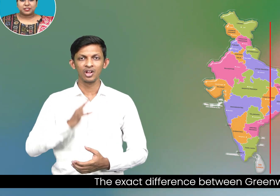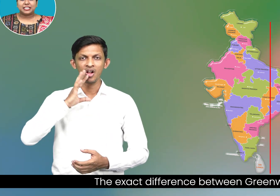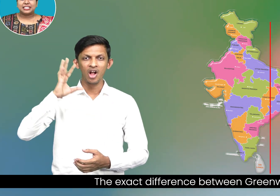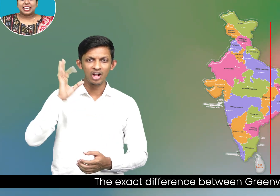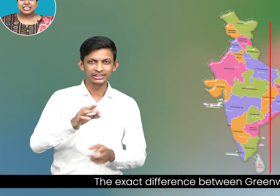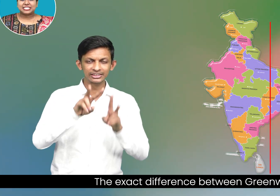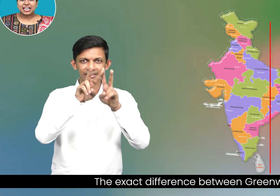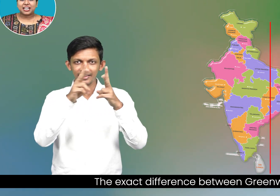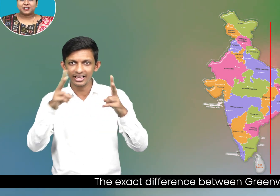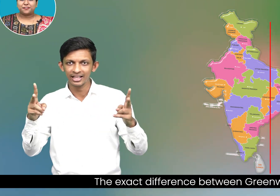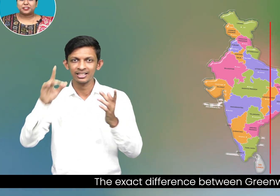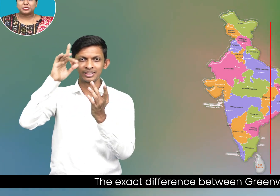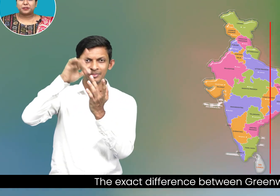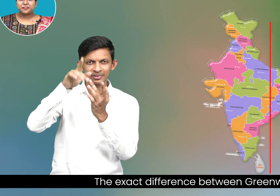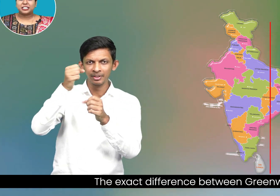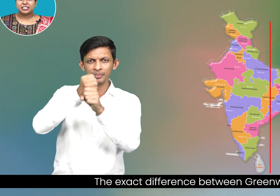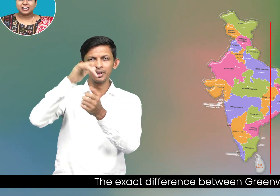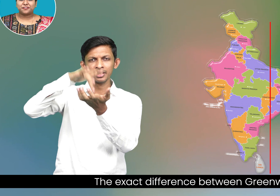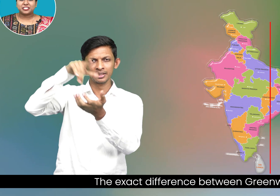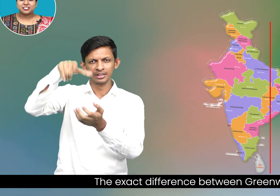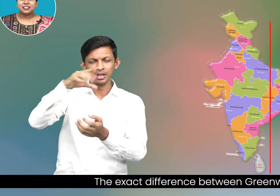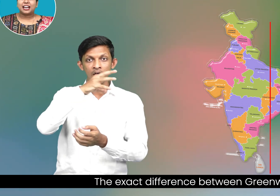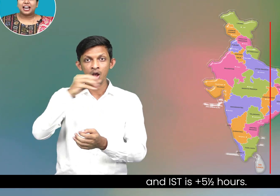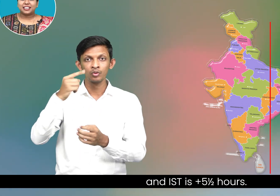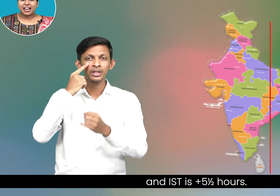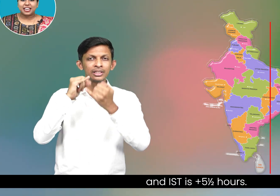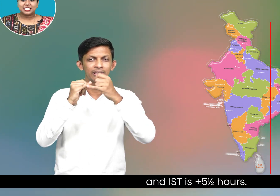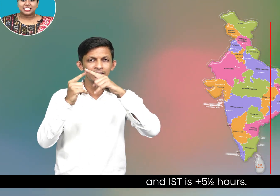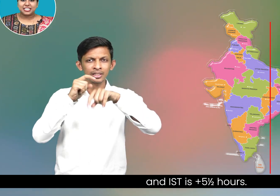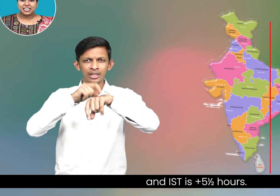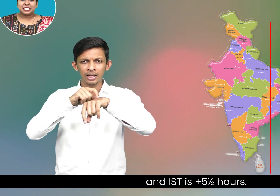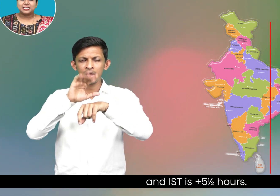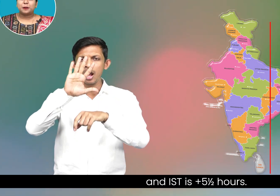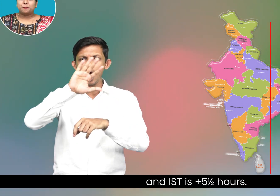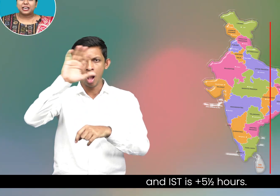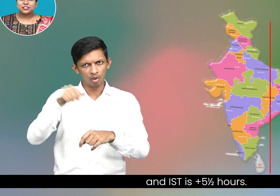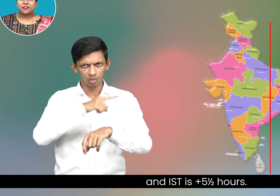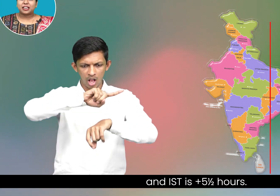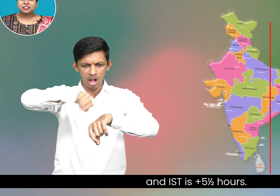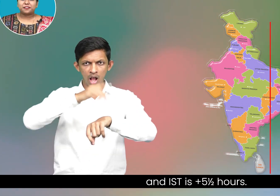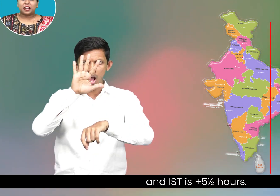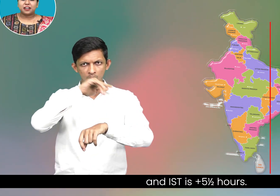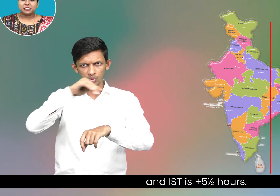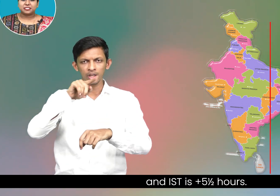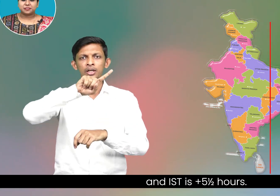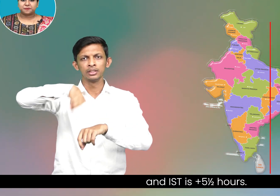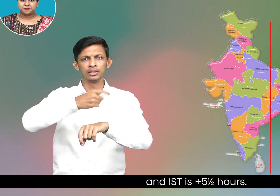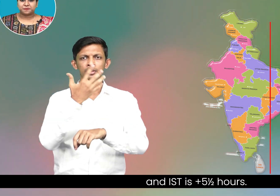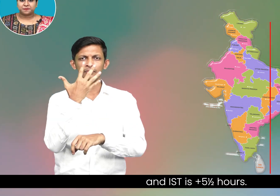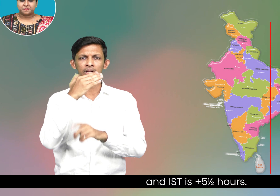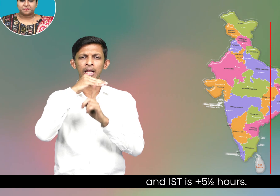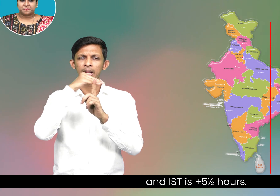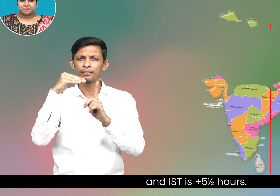The exact difference between Greenwich and ISD is plus 5 and half hours.